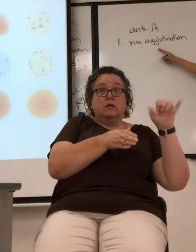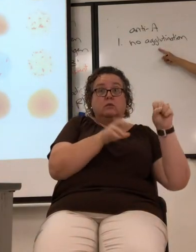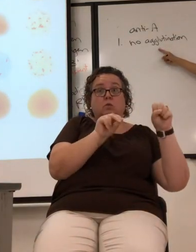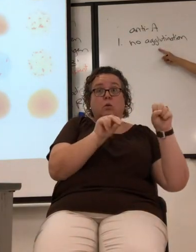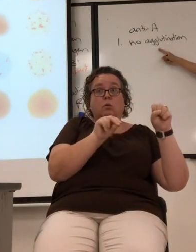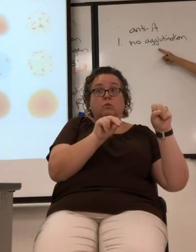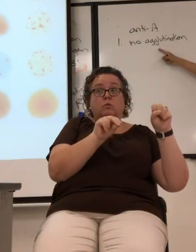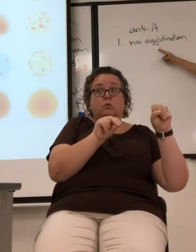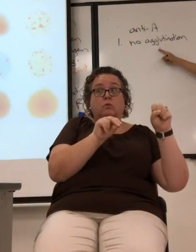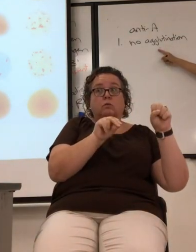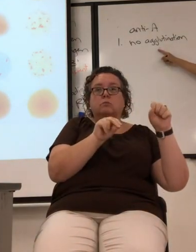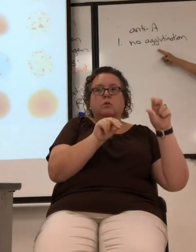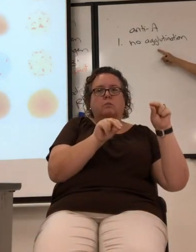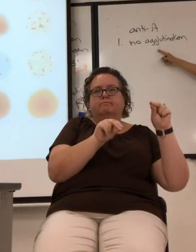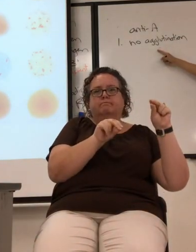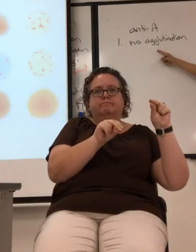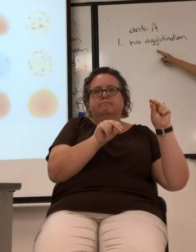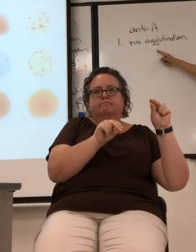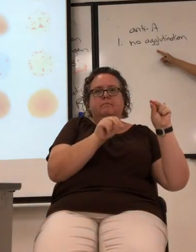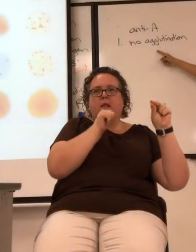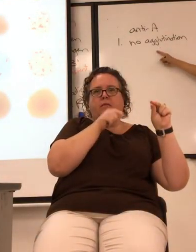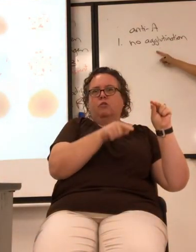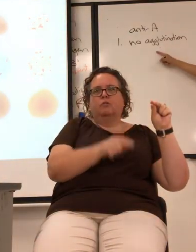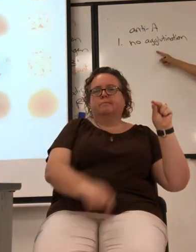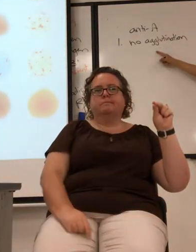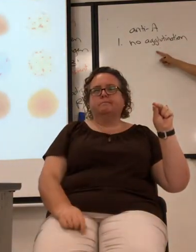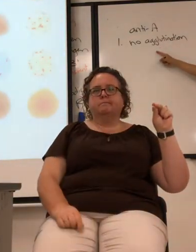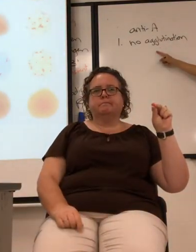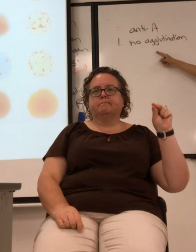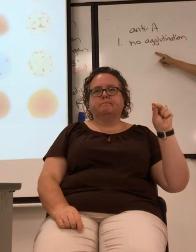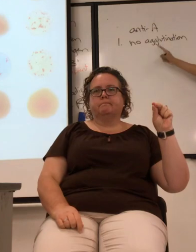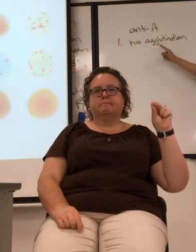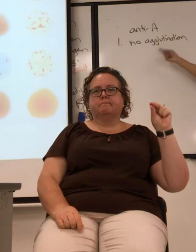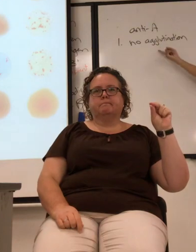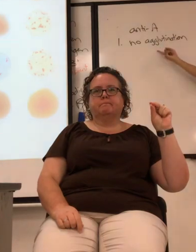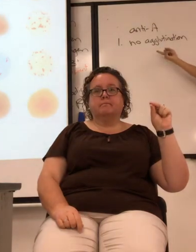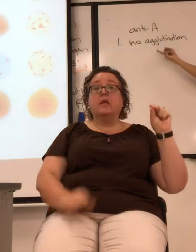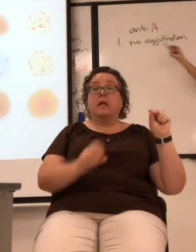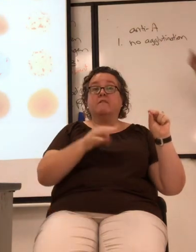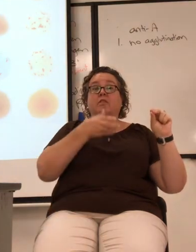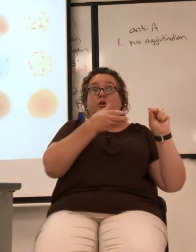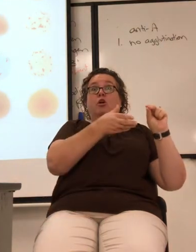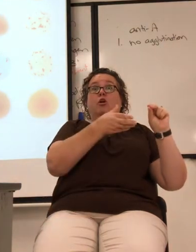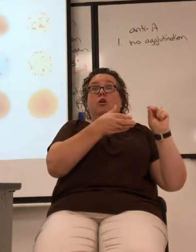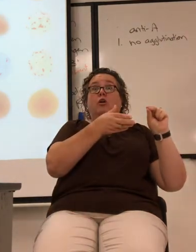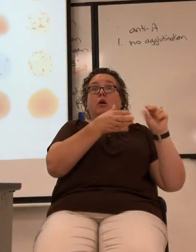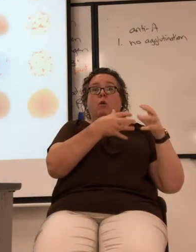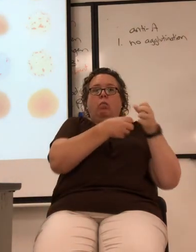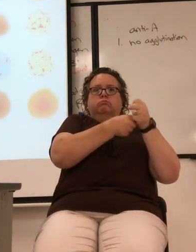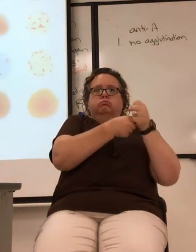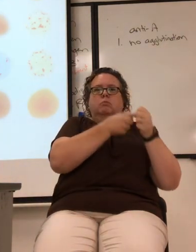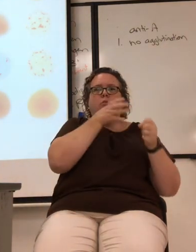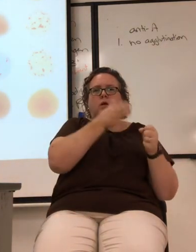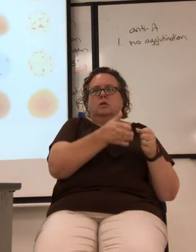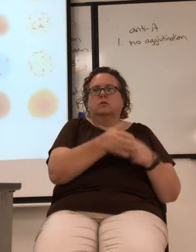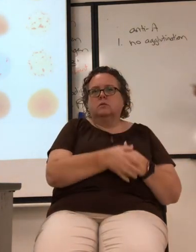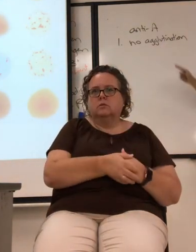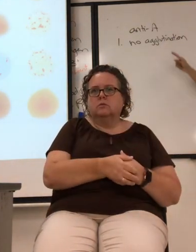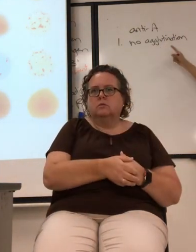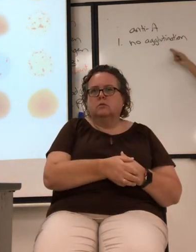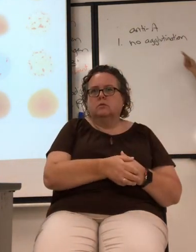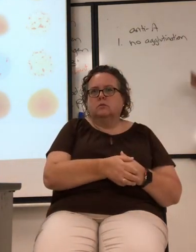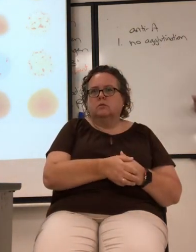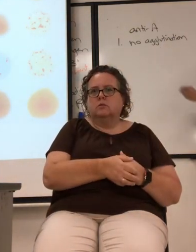question. No, it's not there. It ain't there. If it was there, it would have clumped up. Okay,